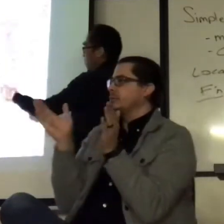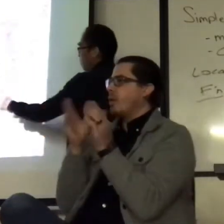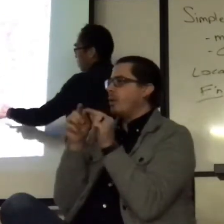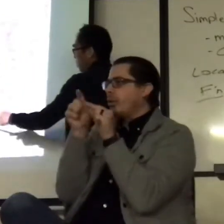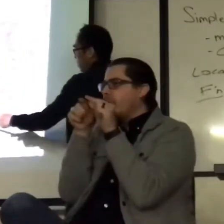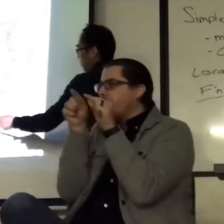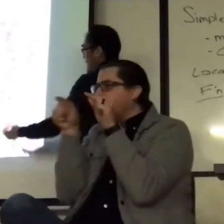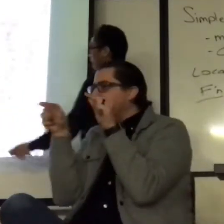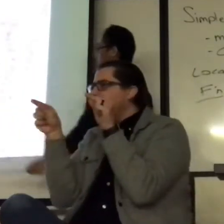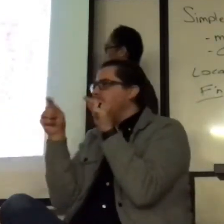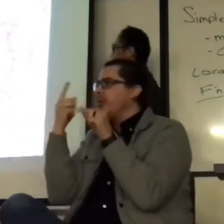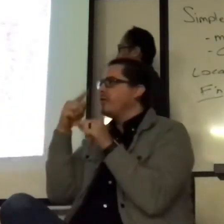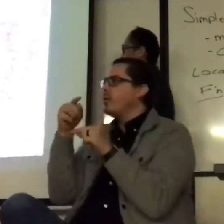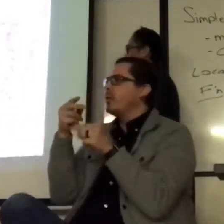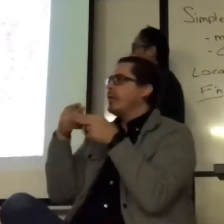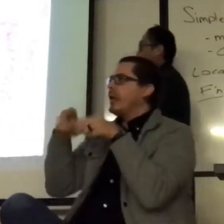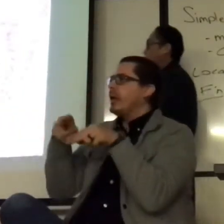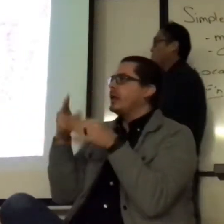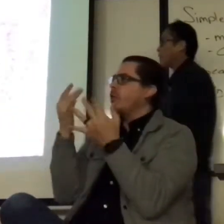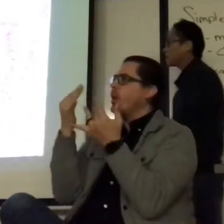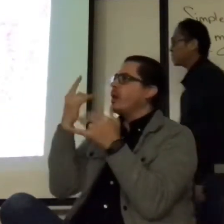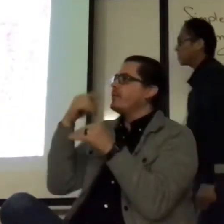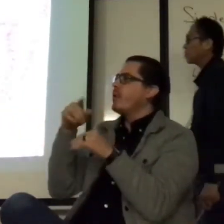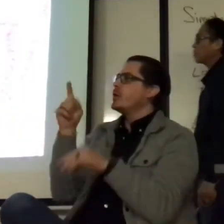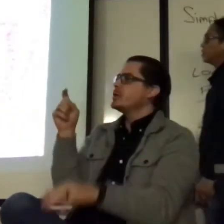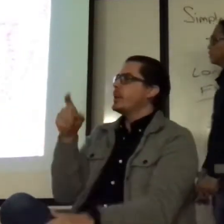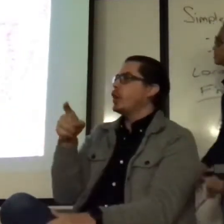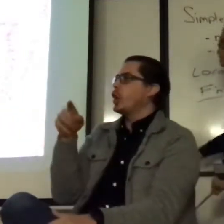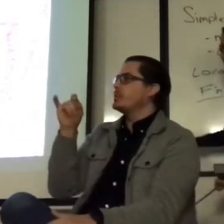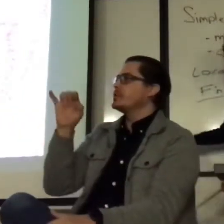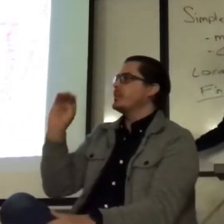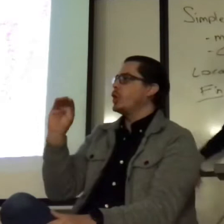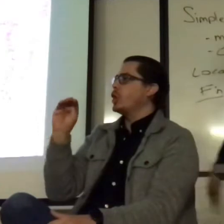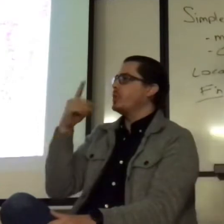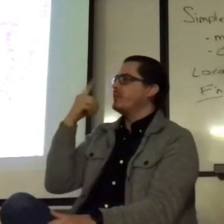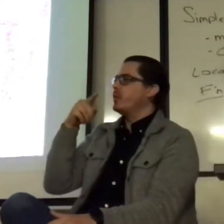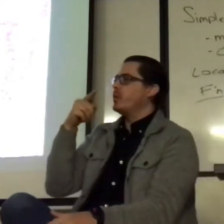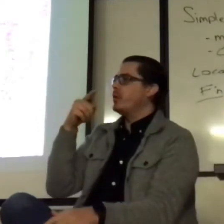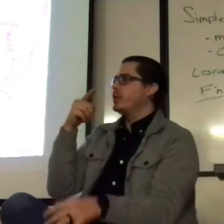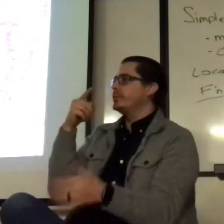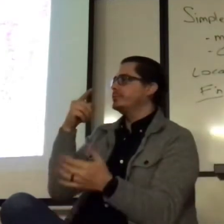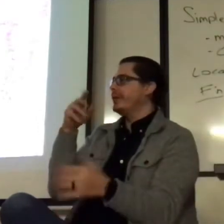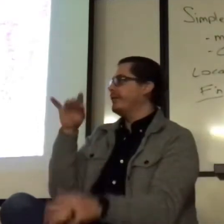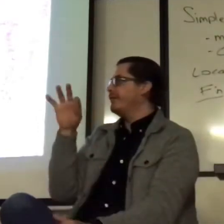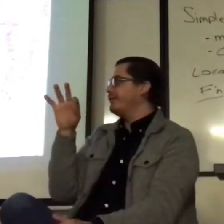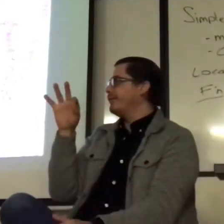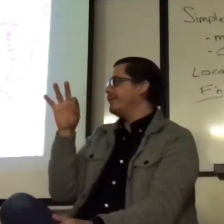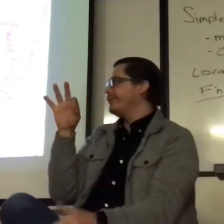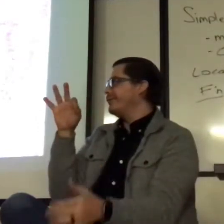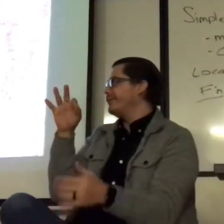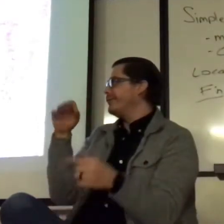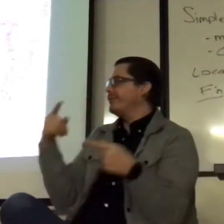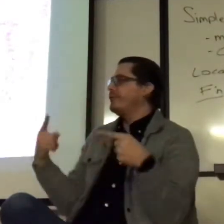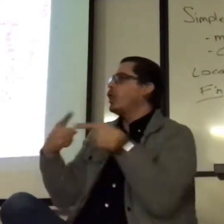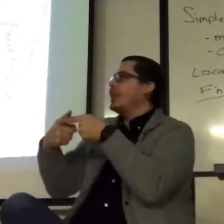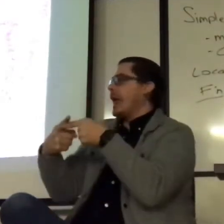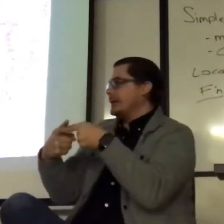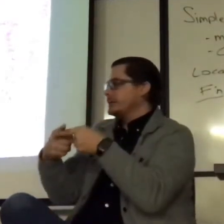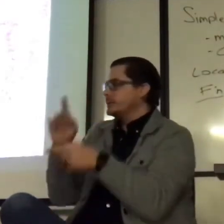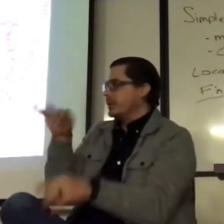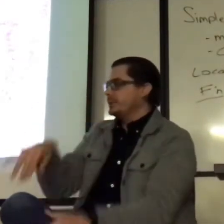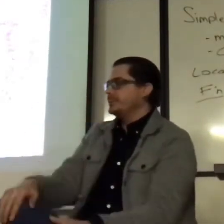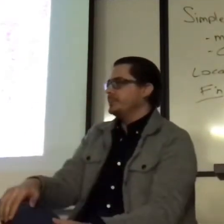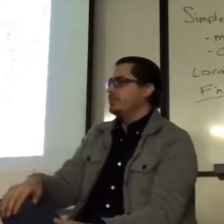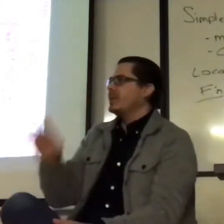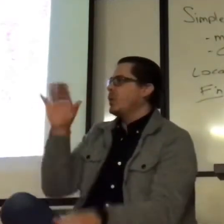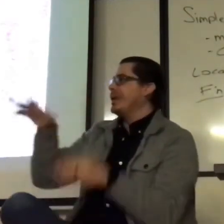the egg to wait for sperm to fertilize it. So this is kind of the environment it awaits. And so I